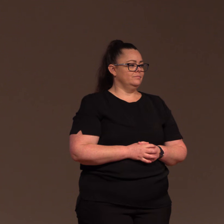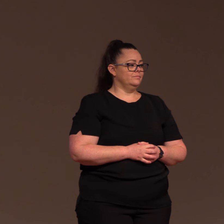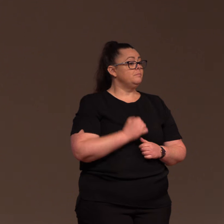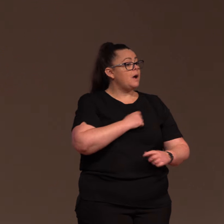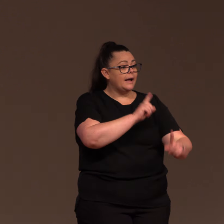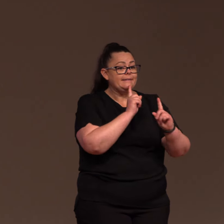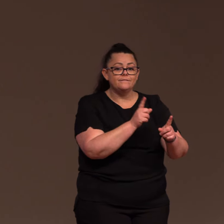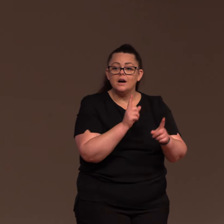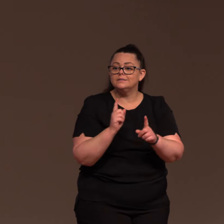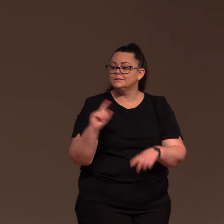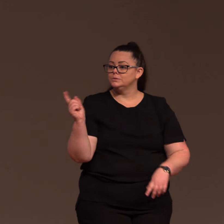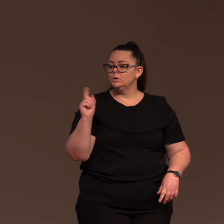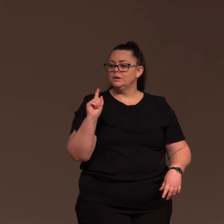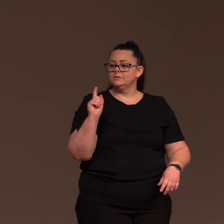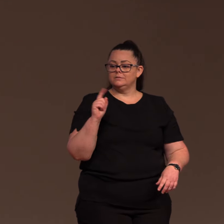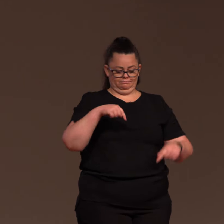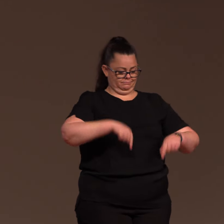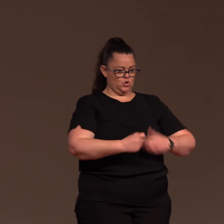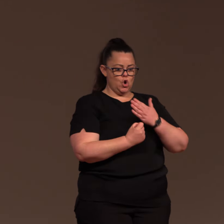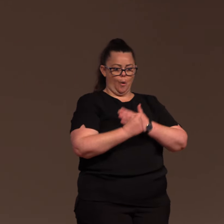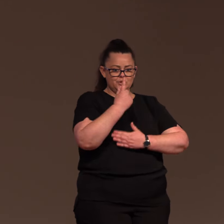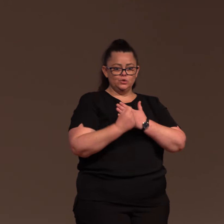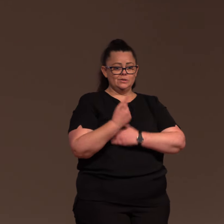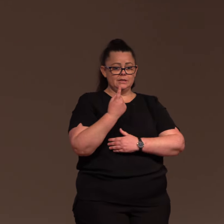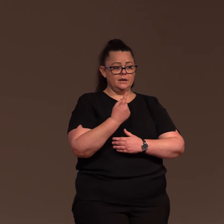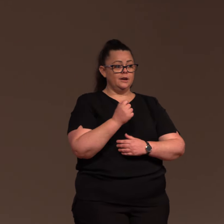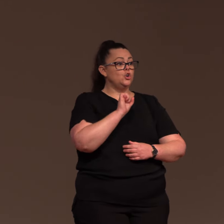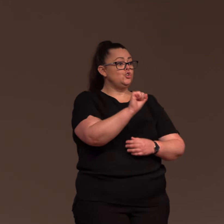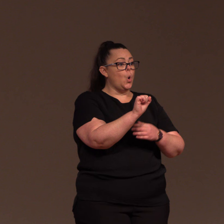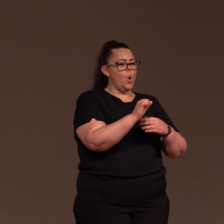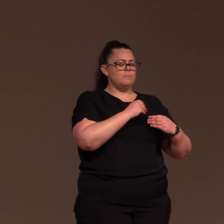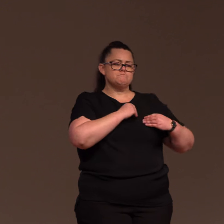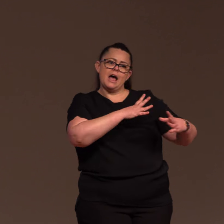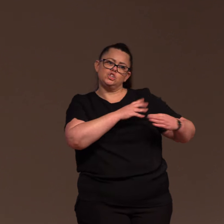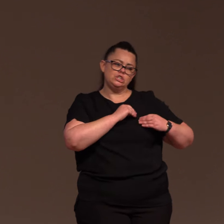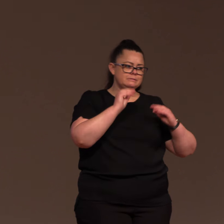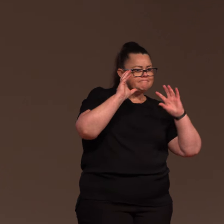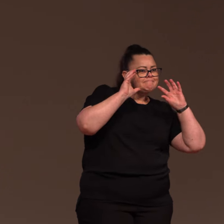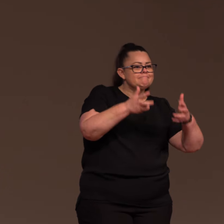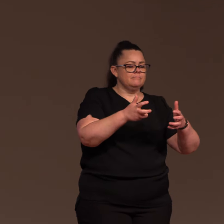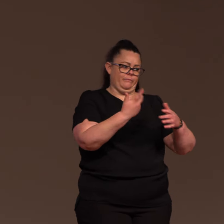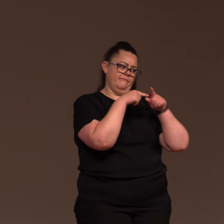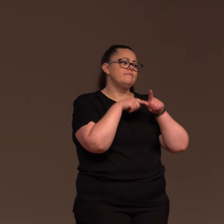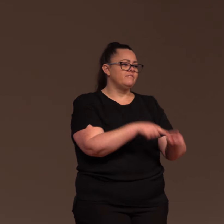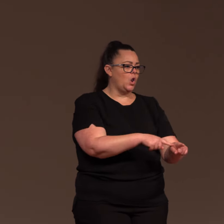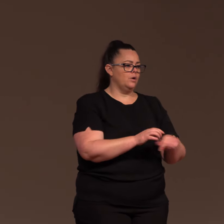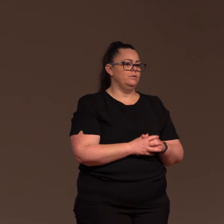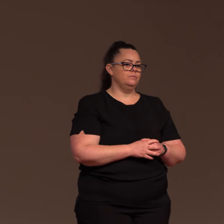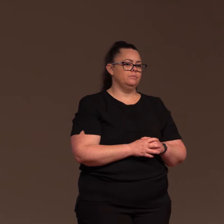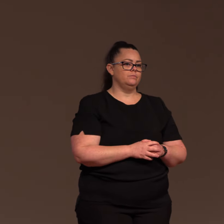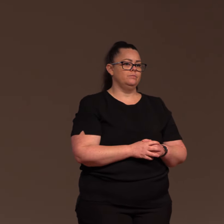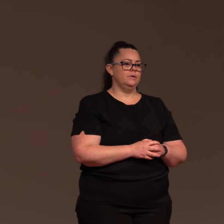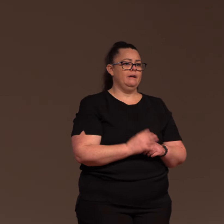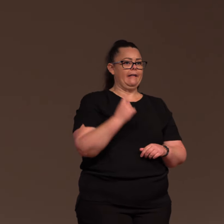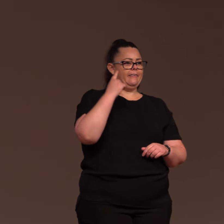this opportunity to follow your passion. Put your skills to test in the service of something greater than yourself,